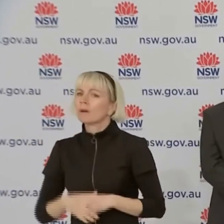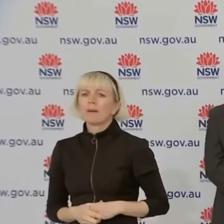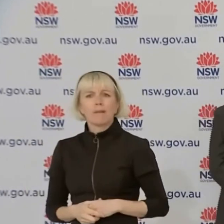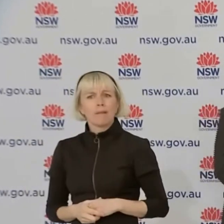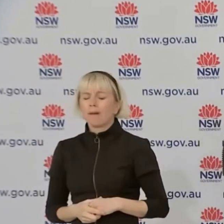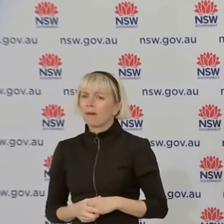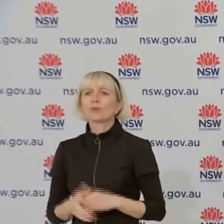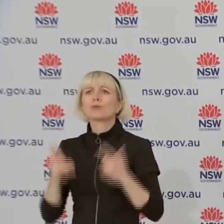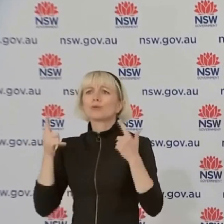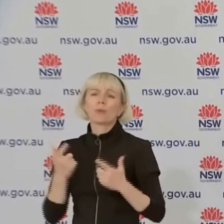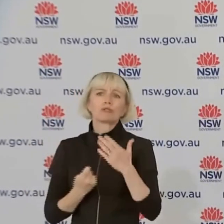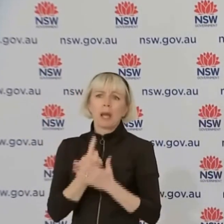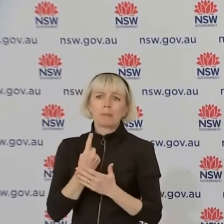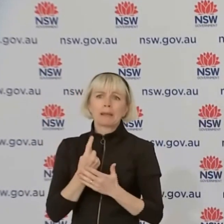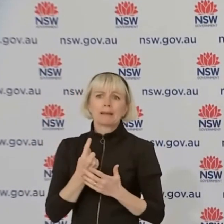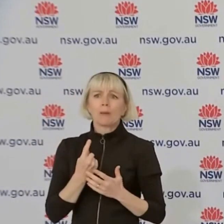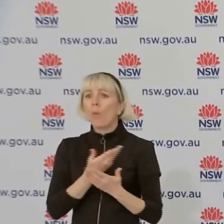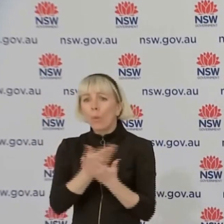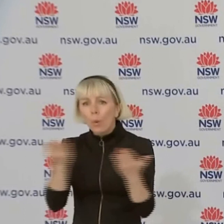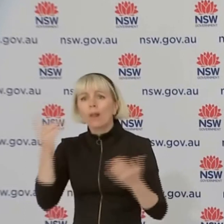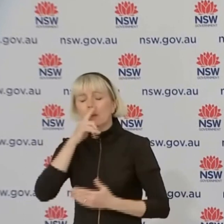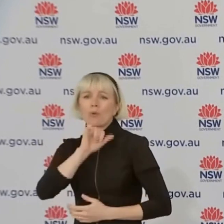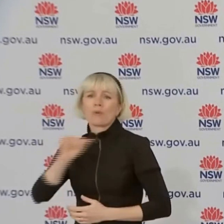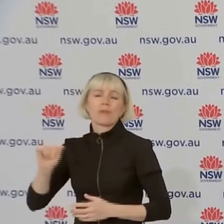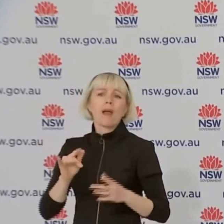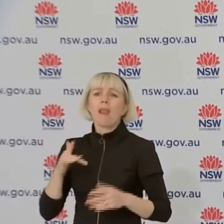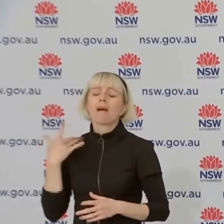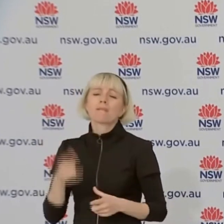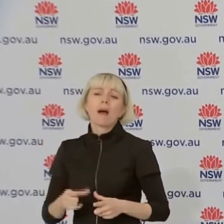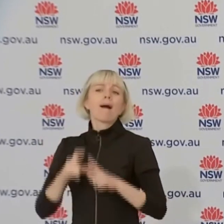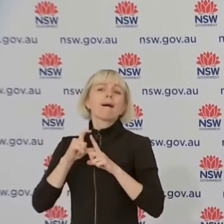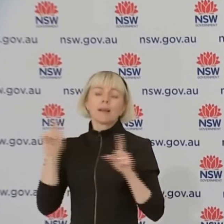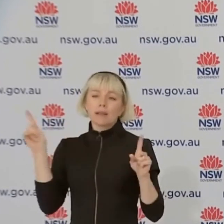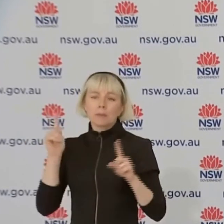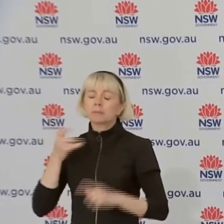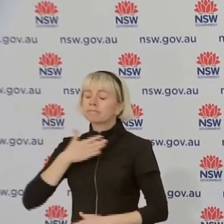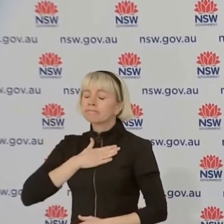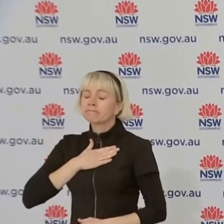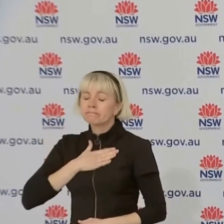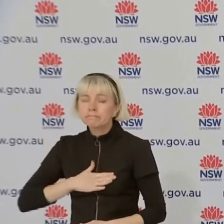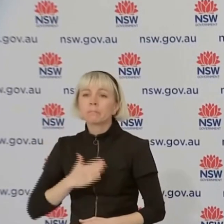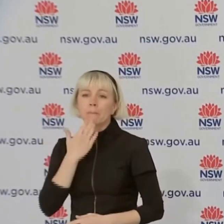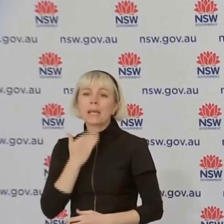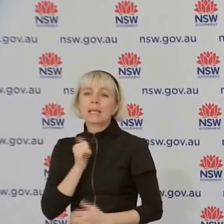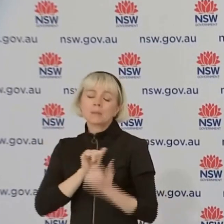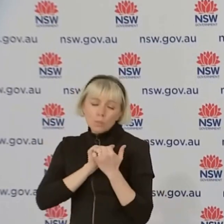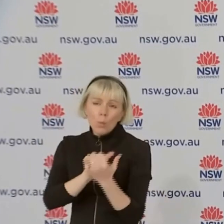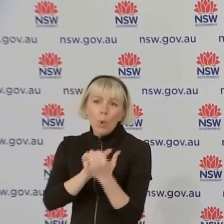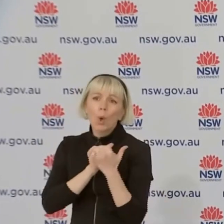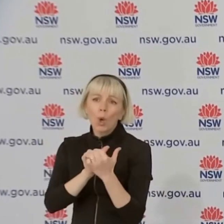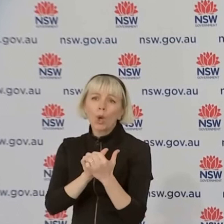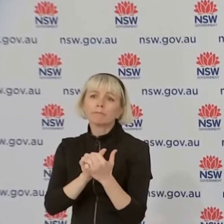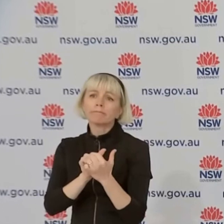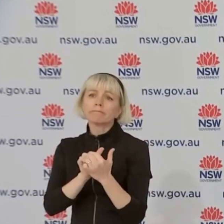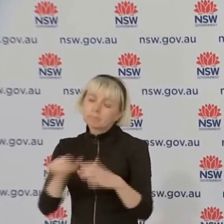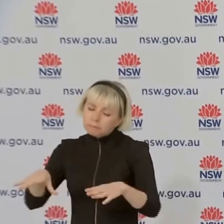it tough. We get all of that. But it's only through working together that we can get through the next few weeks. I want to see, obviously, things